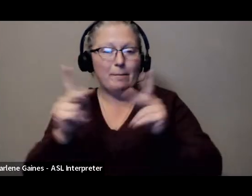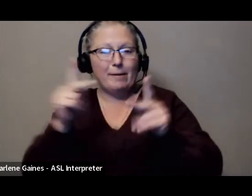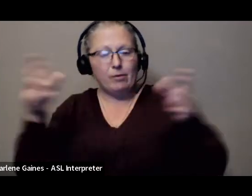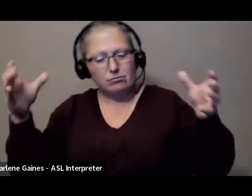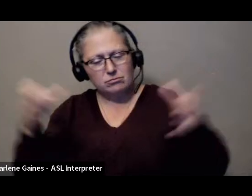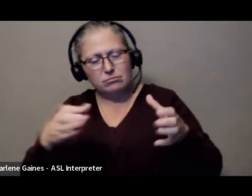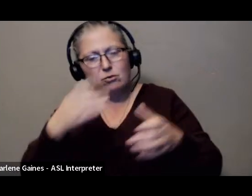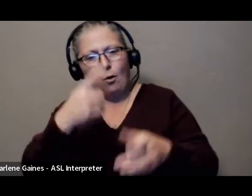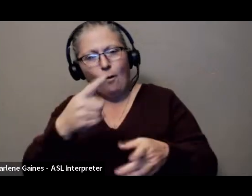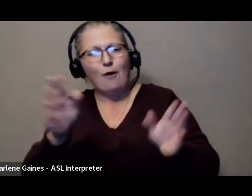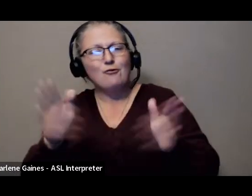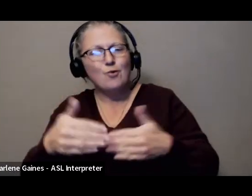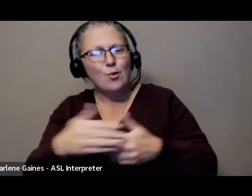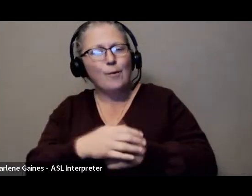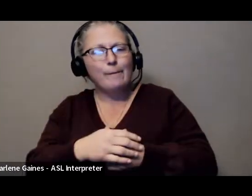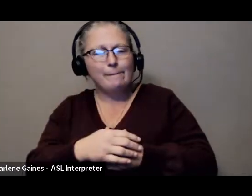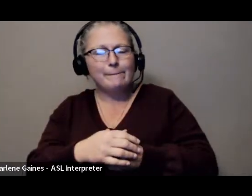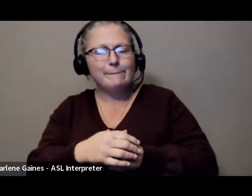room